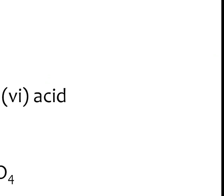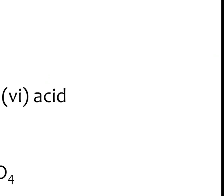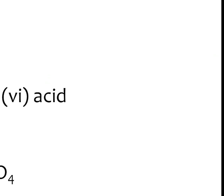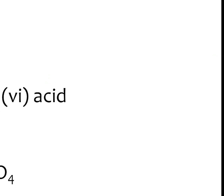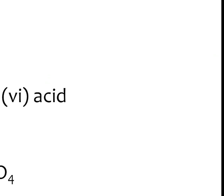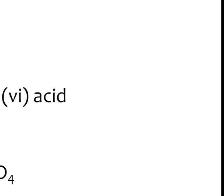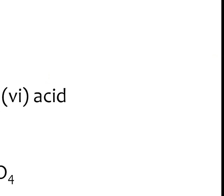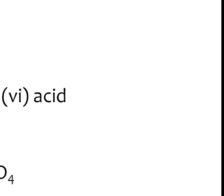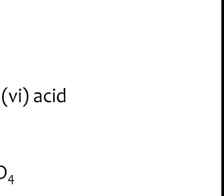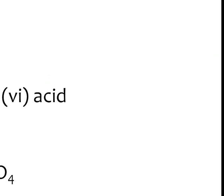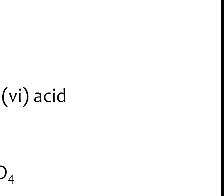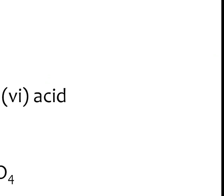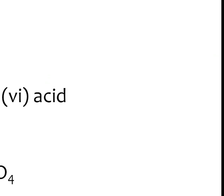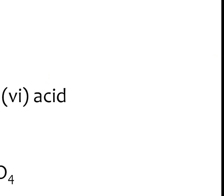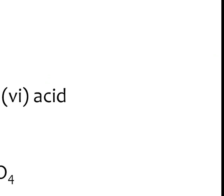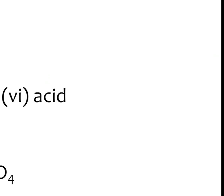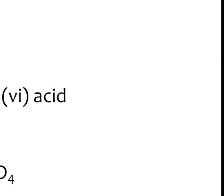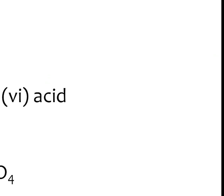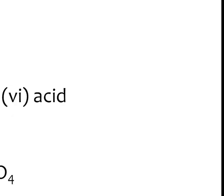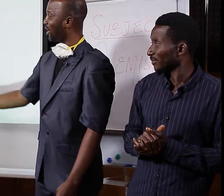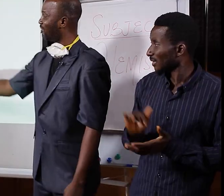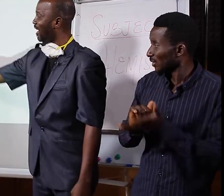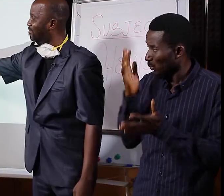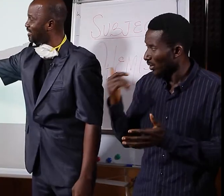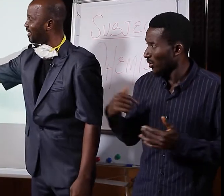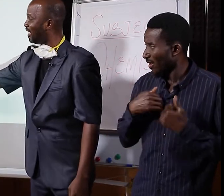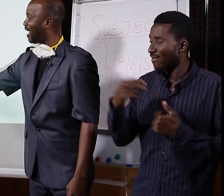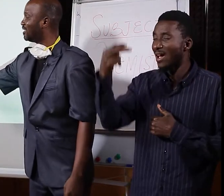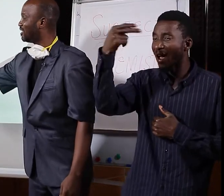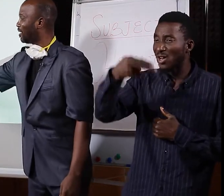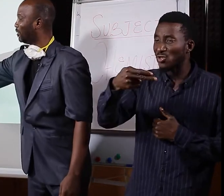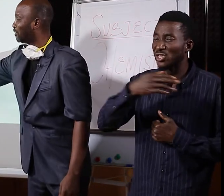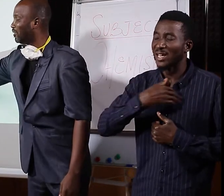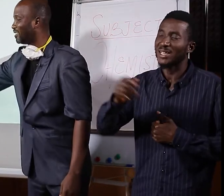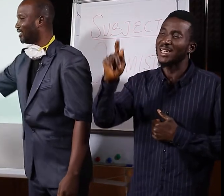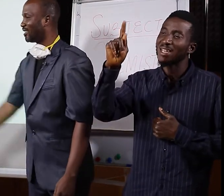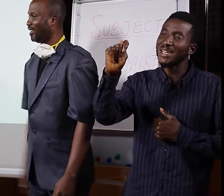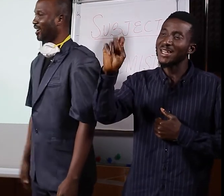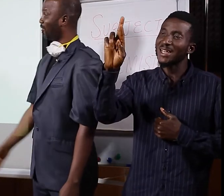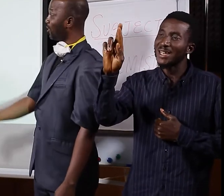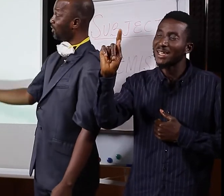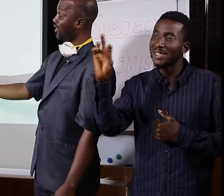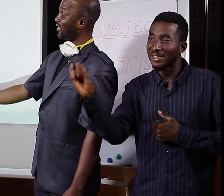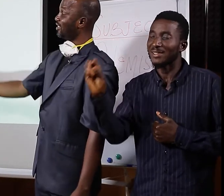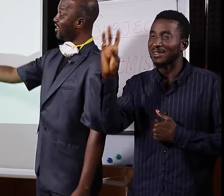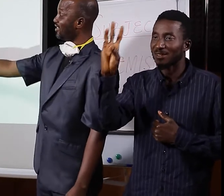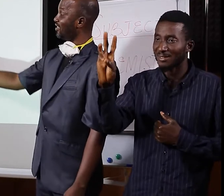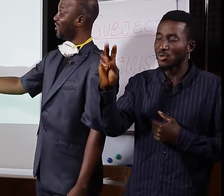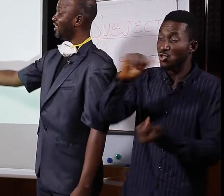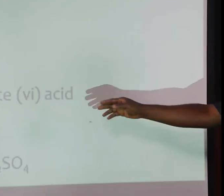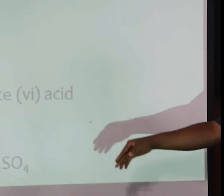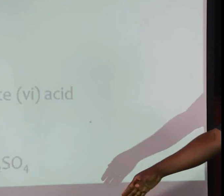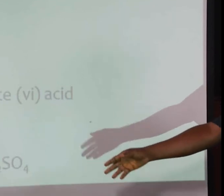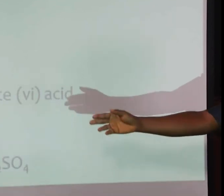The acid here has introduced hydrogen to a chemist. And that's why you have hydrogen and tetraoxosulfate 6. And of course, when you interchange